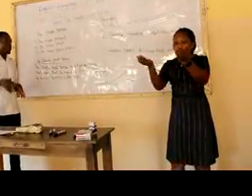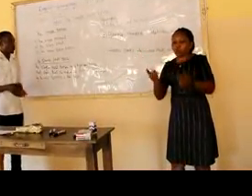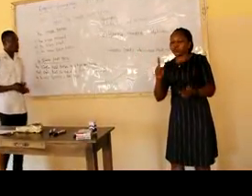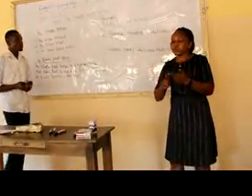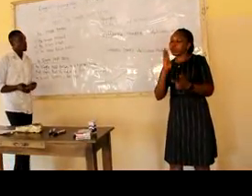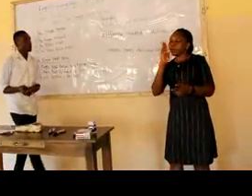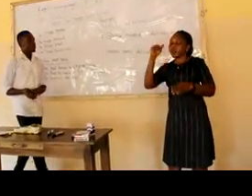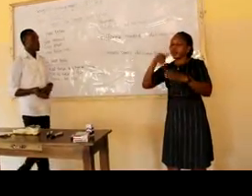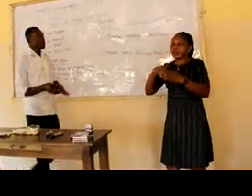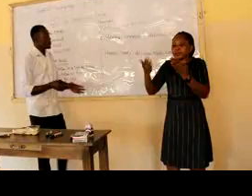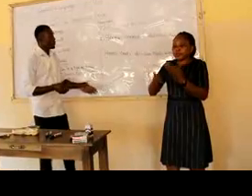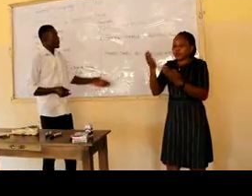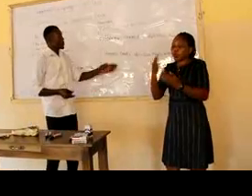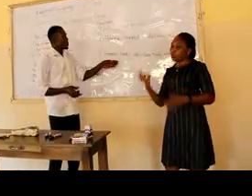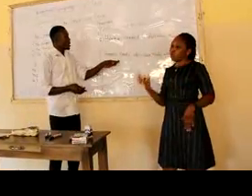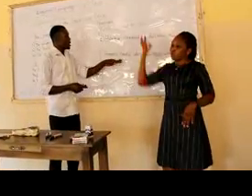simple future,